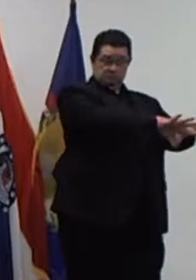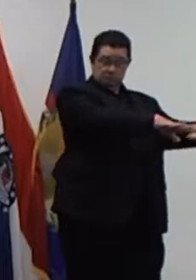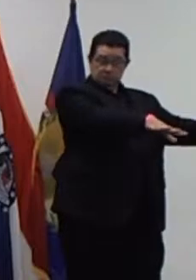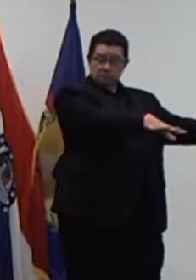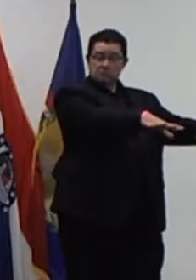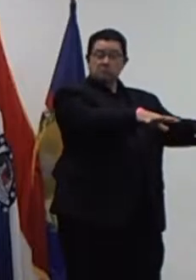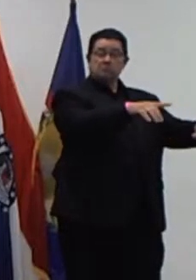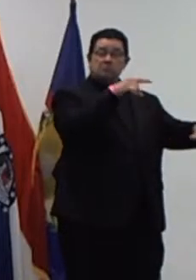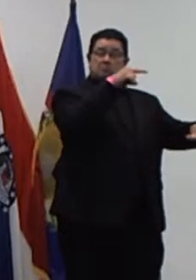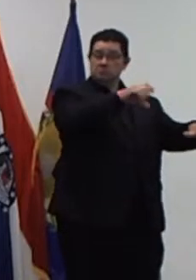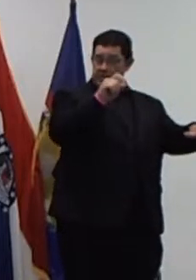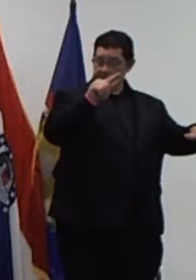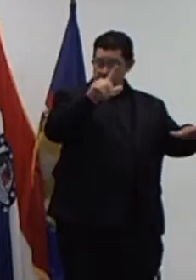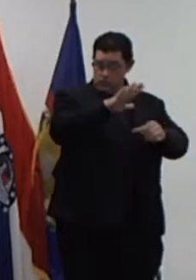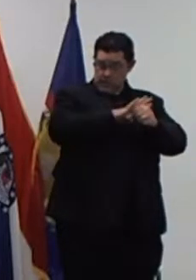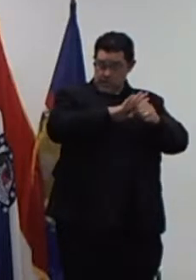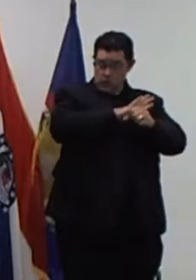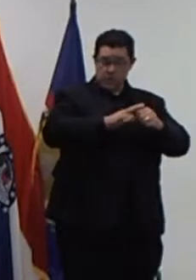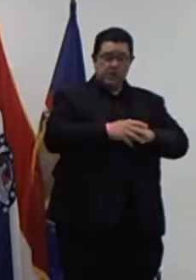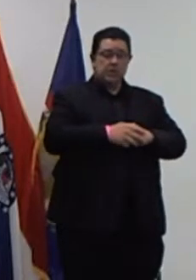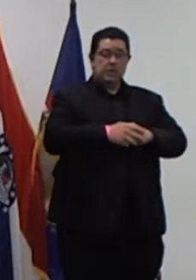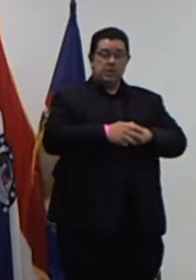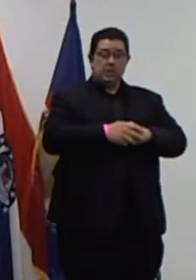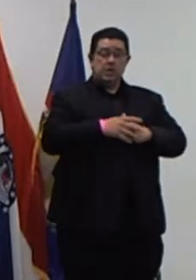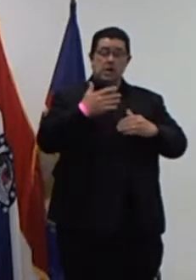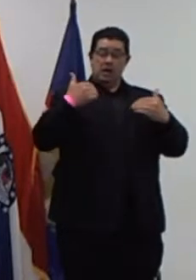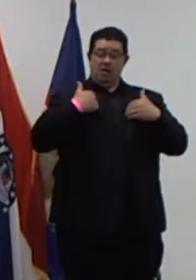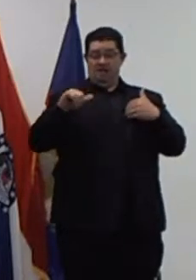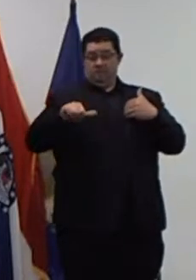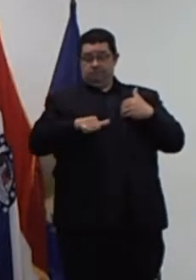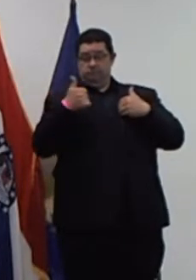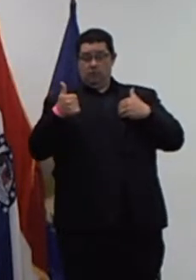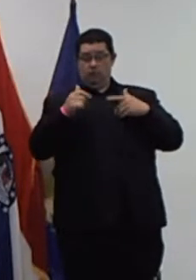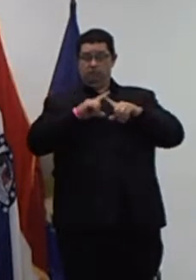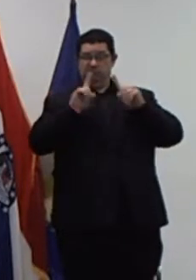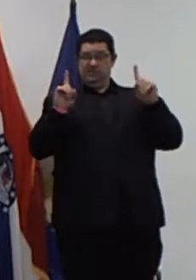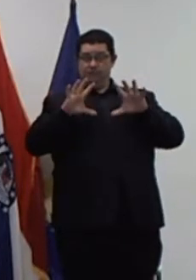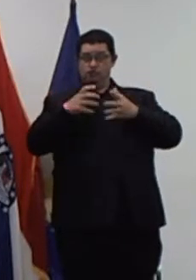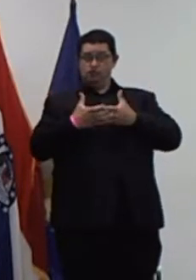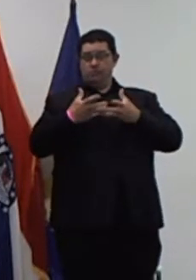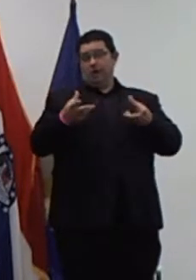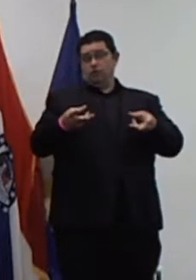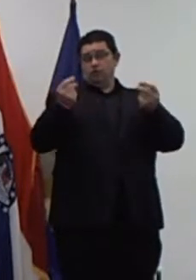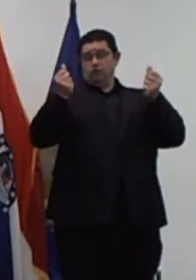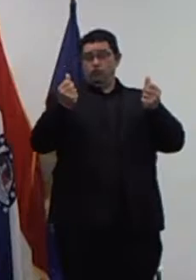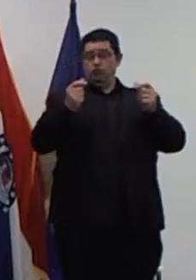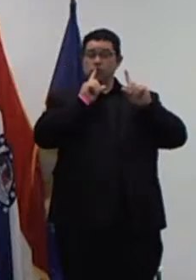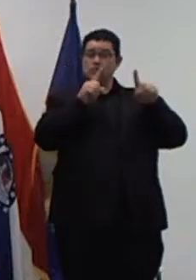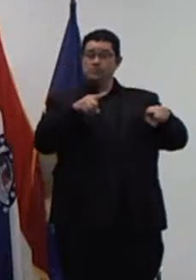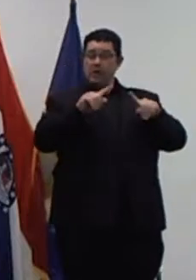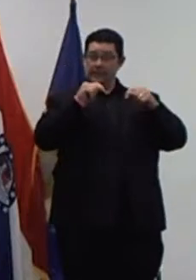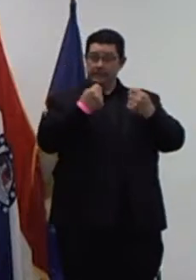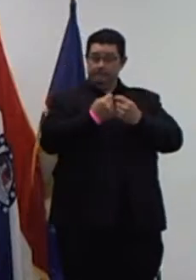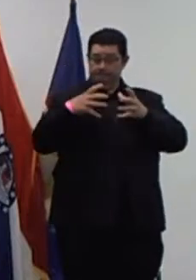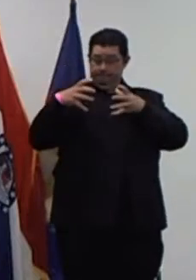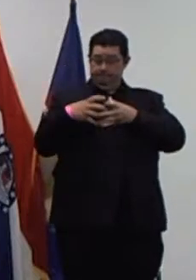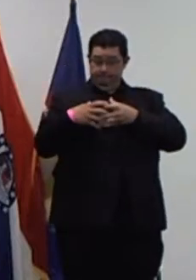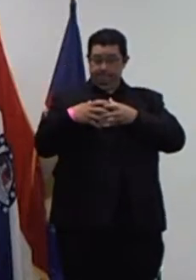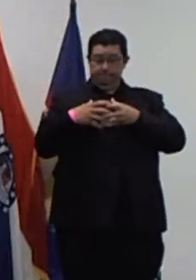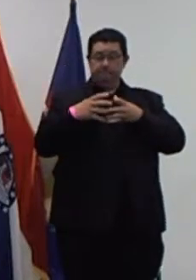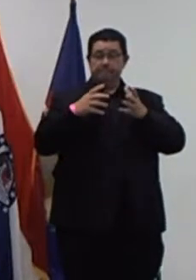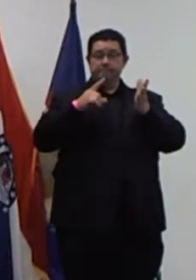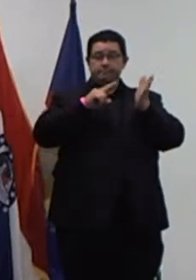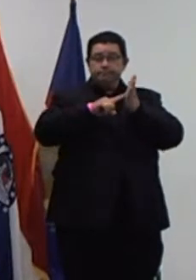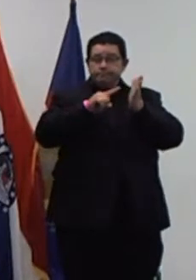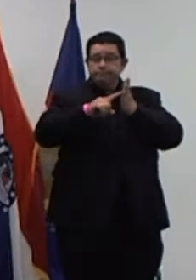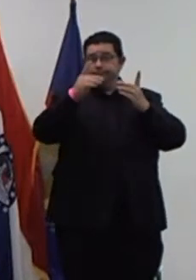facility in St. Louis County, then we have another group, our quick response team, public health officials,